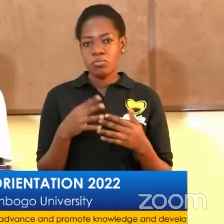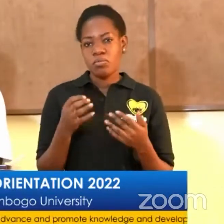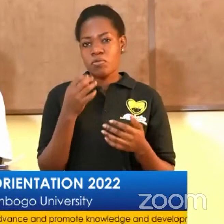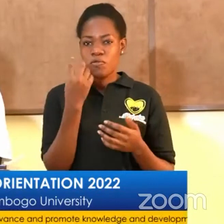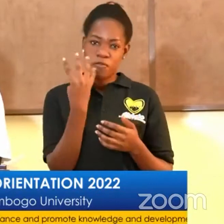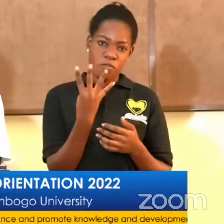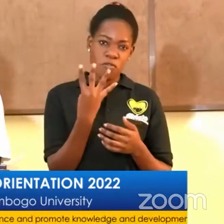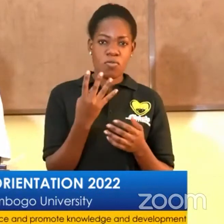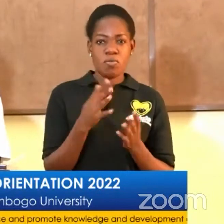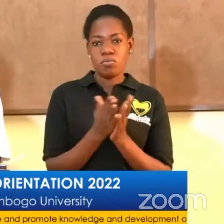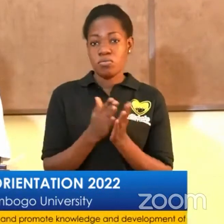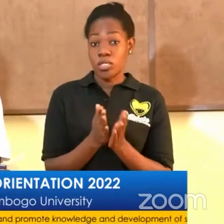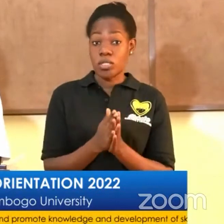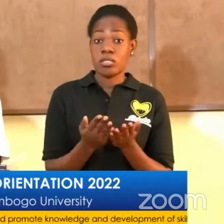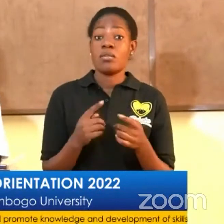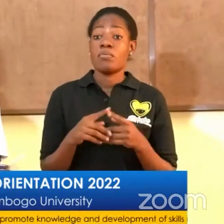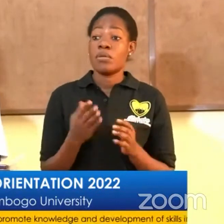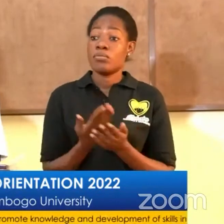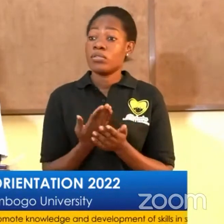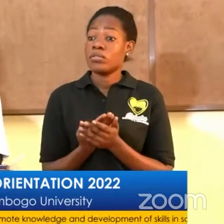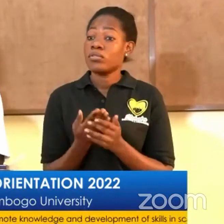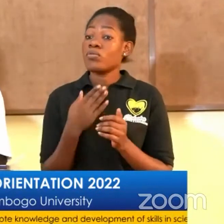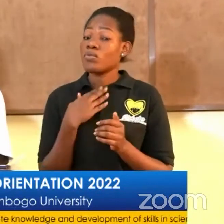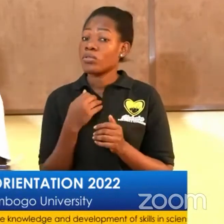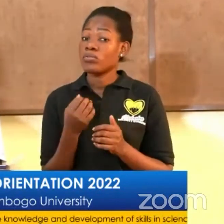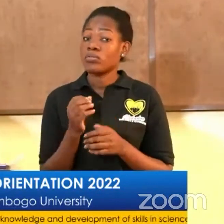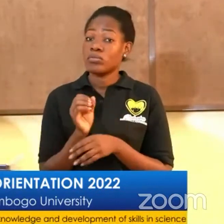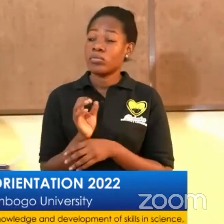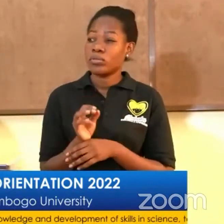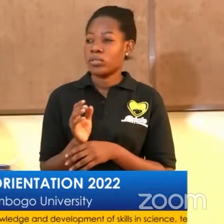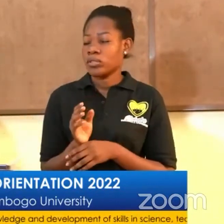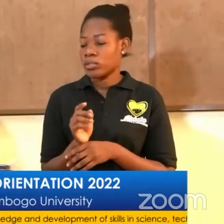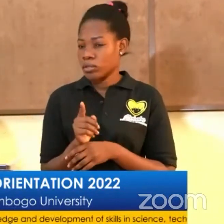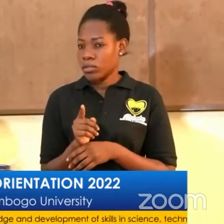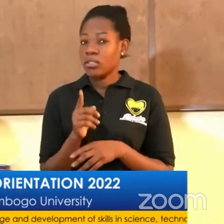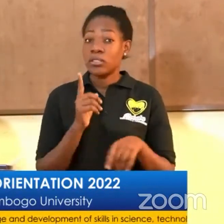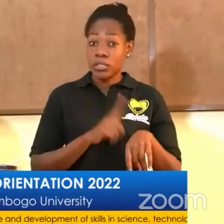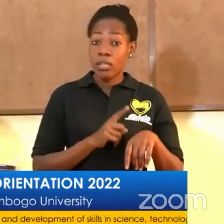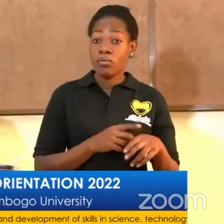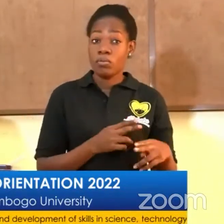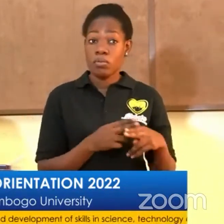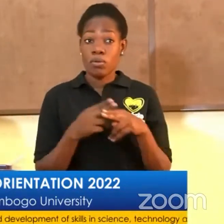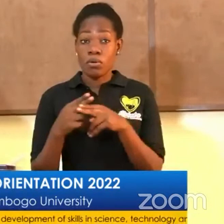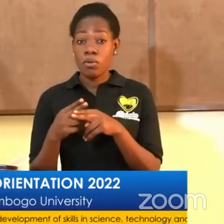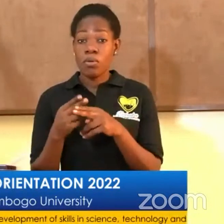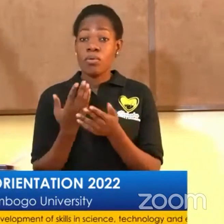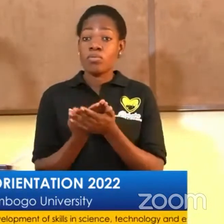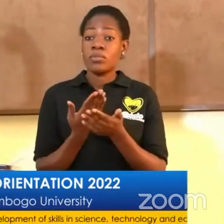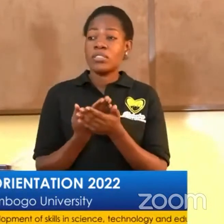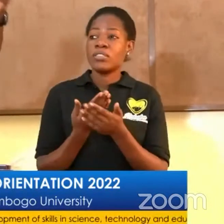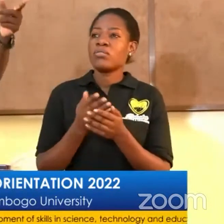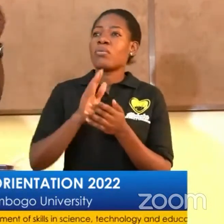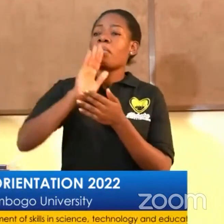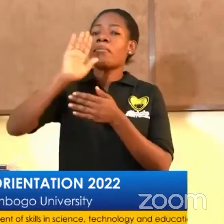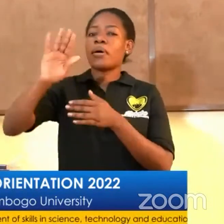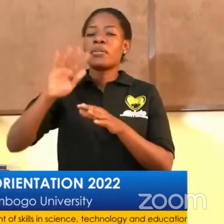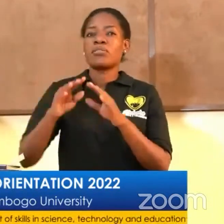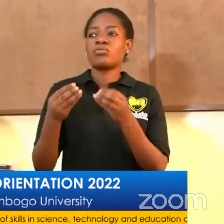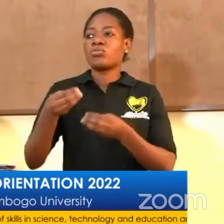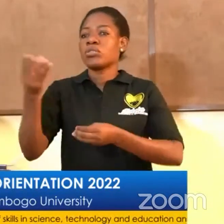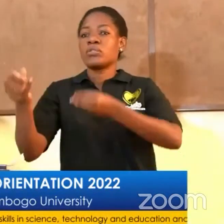I need to caution you a little bit. When you borrow, don't go back and also start lending out to your